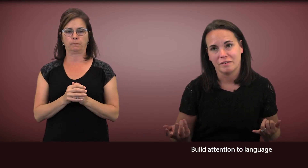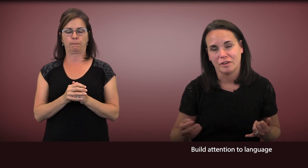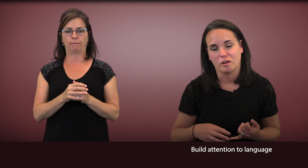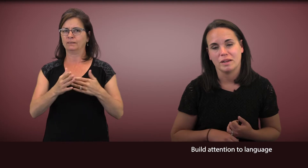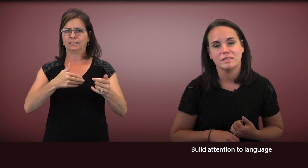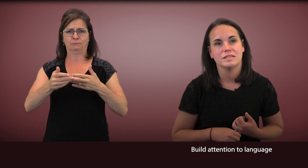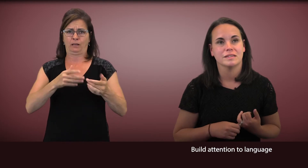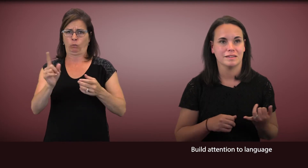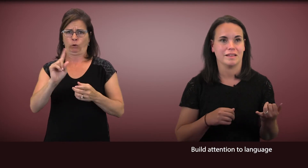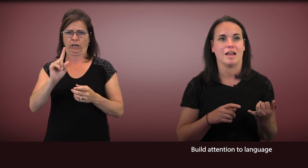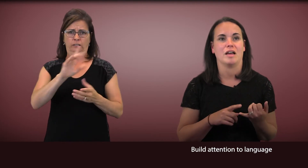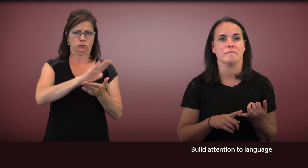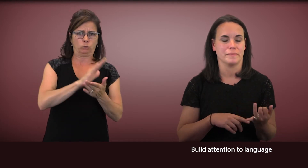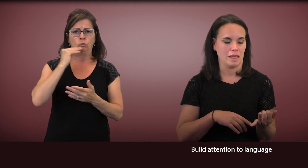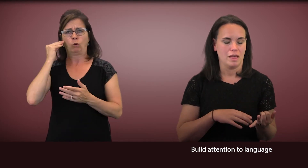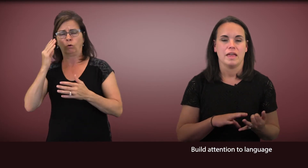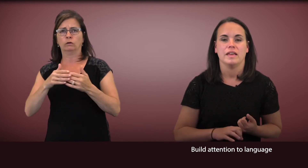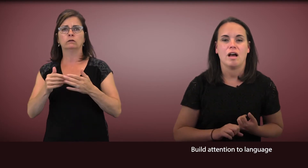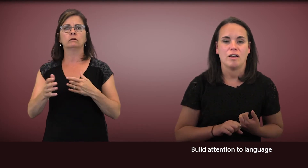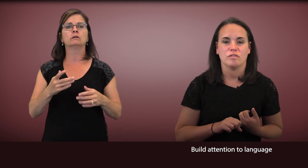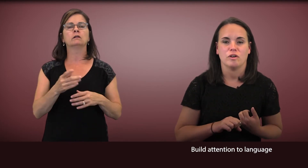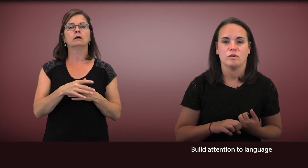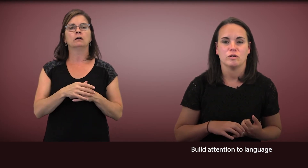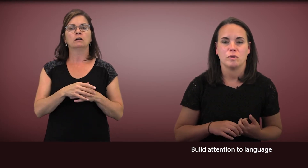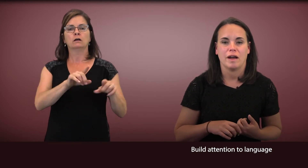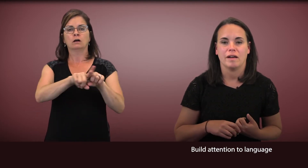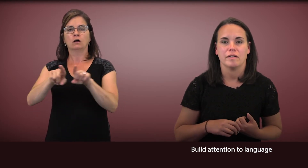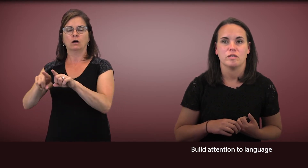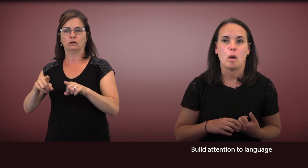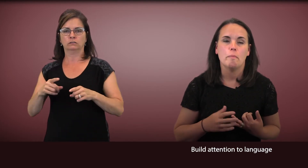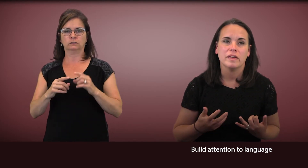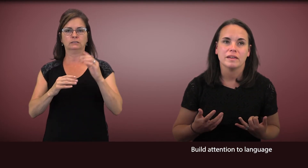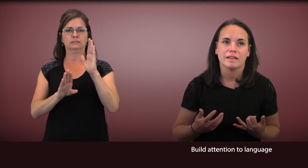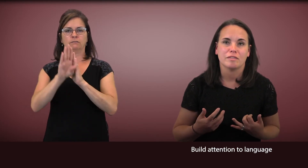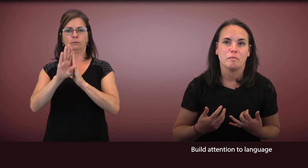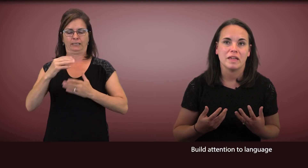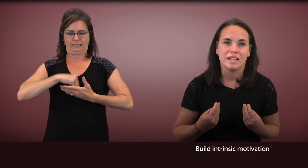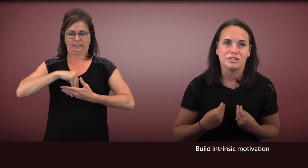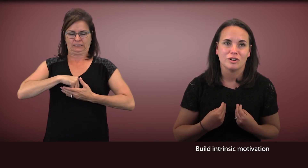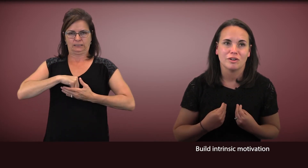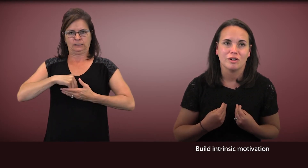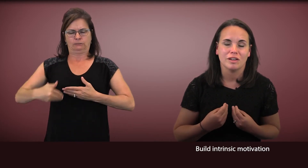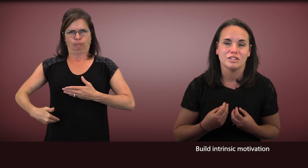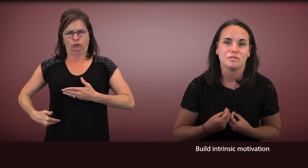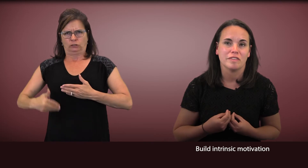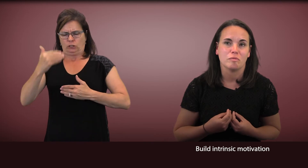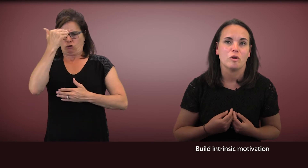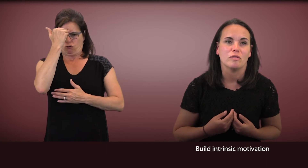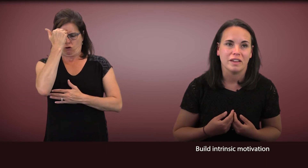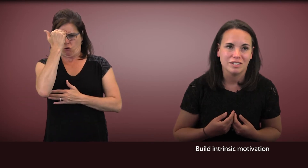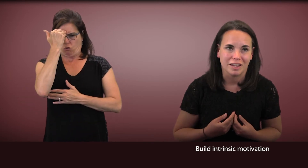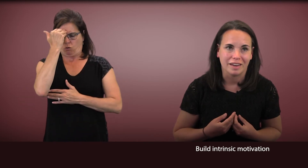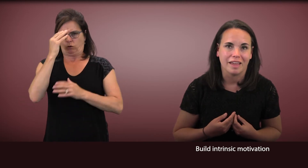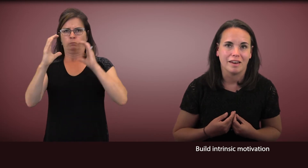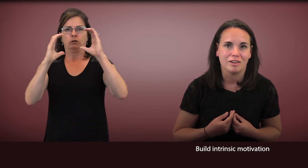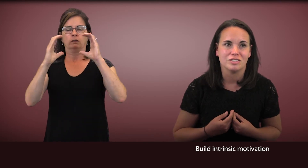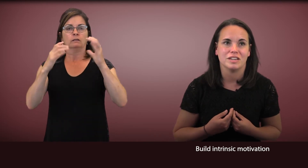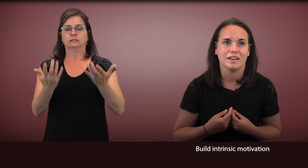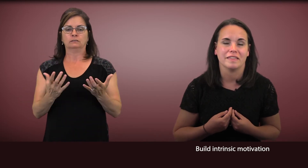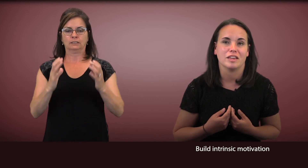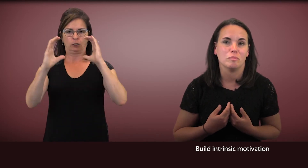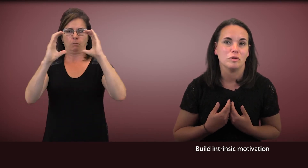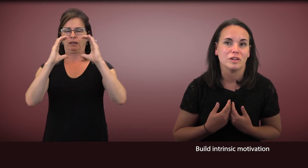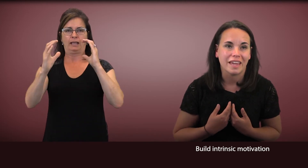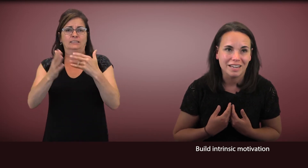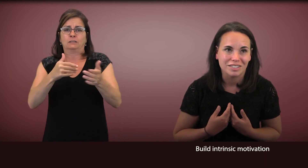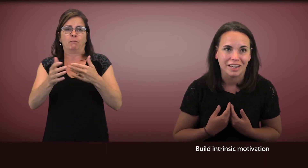communication in their environment. It also requires building some internal intrinsic motivation and